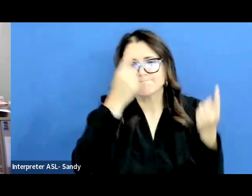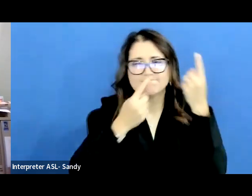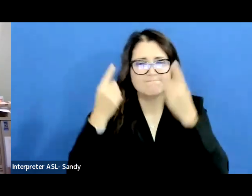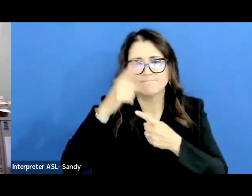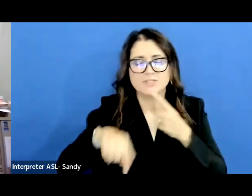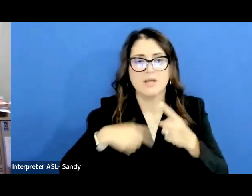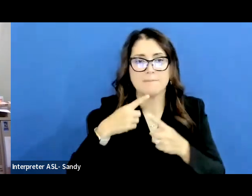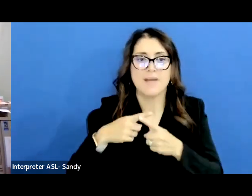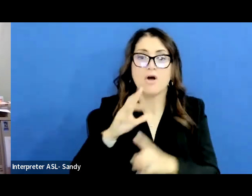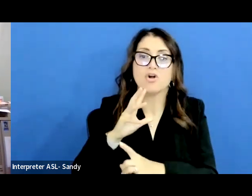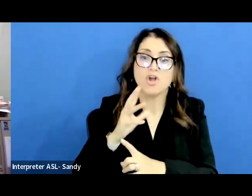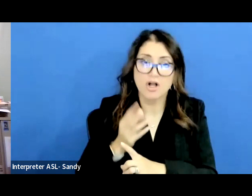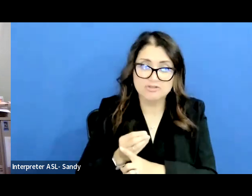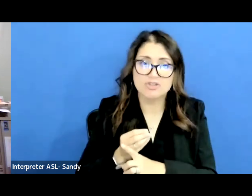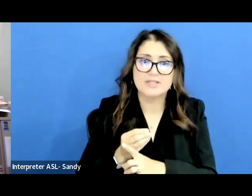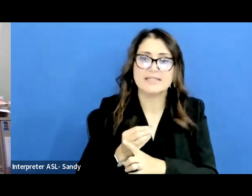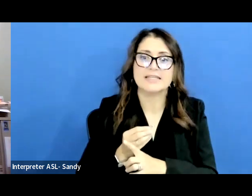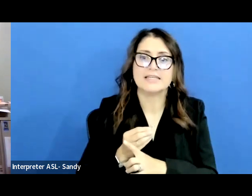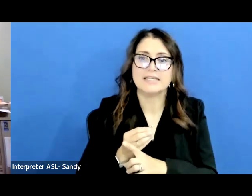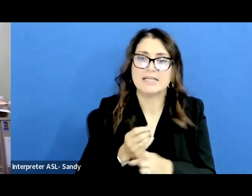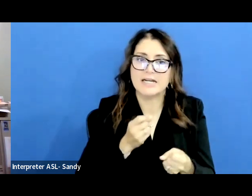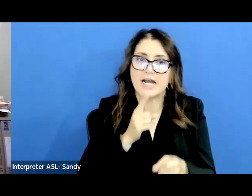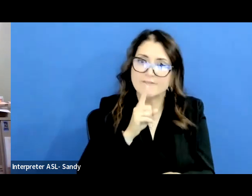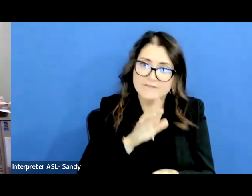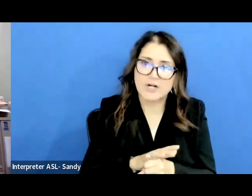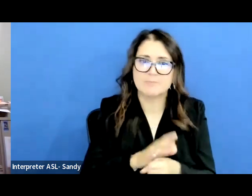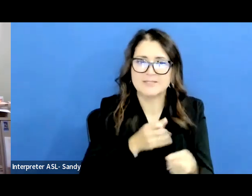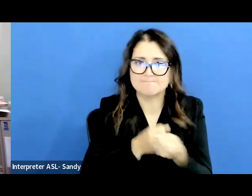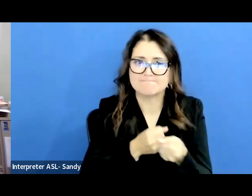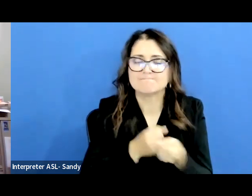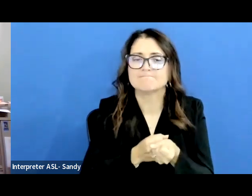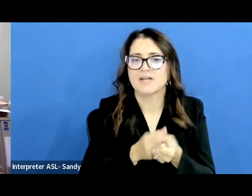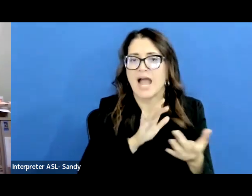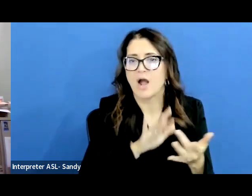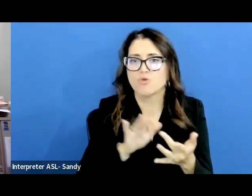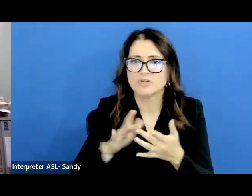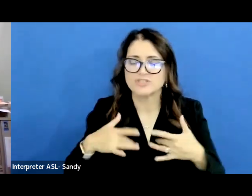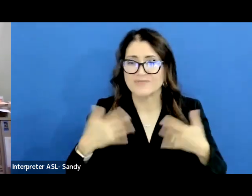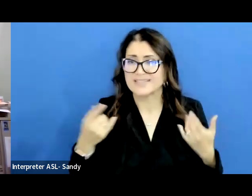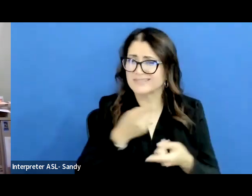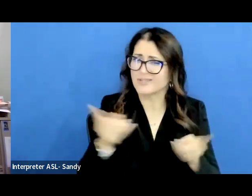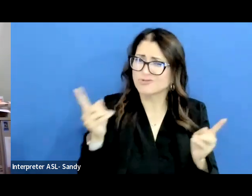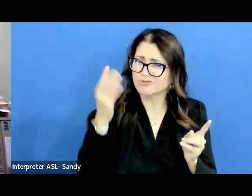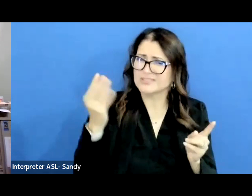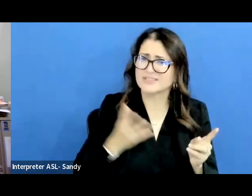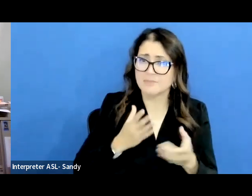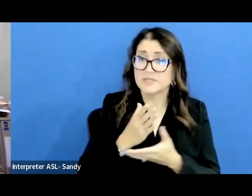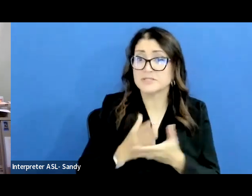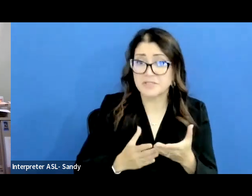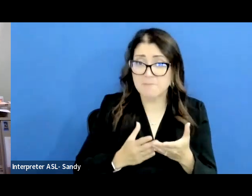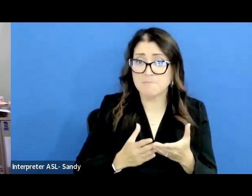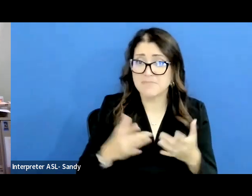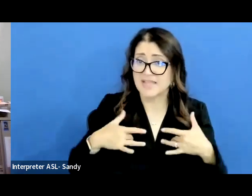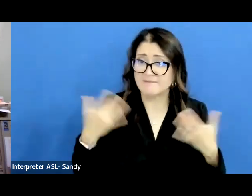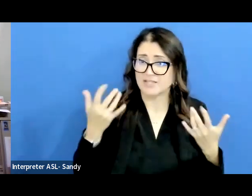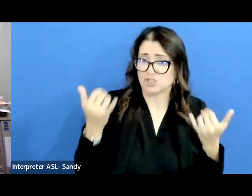culturally affirming outreach events, can any of you type in for me now and tell me what kind of outreach events that you're currently